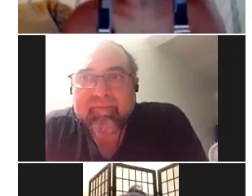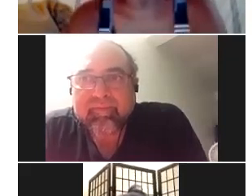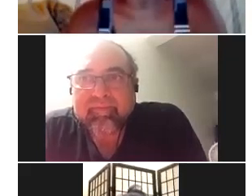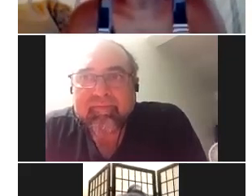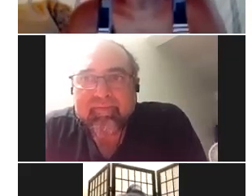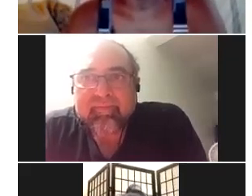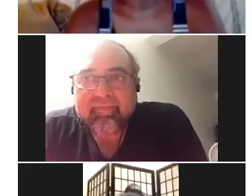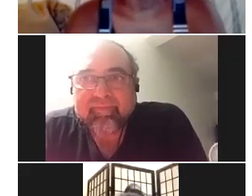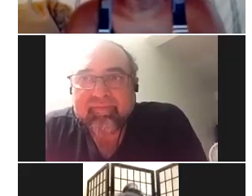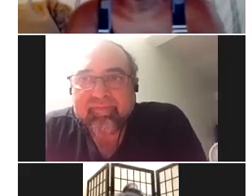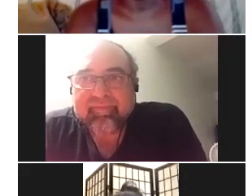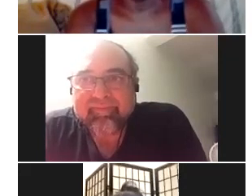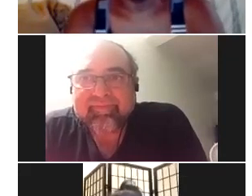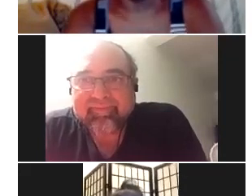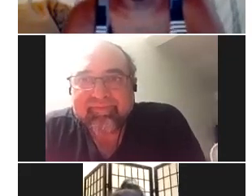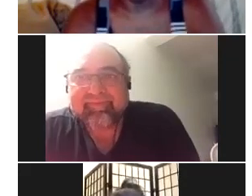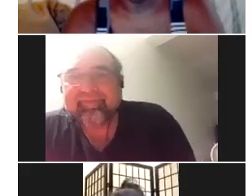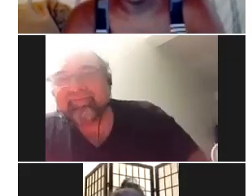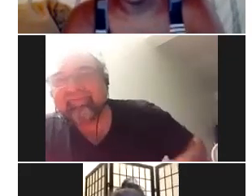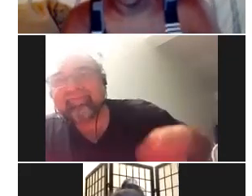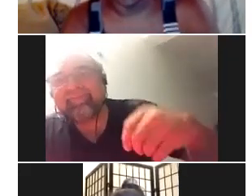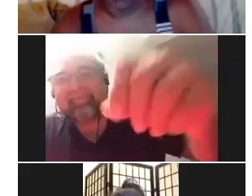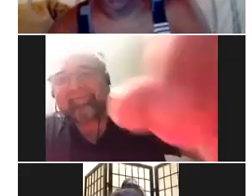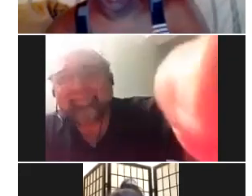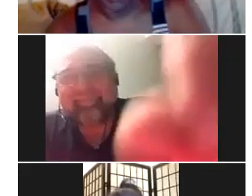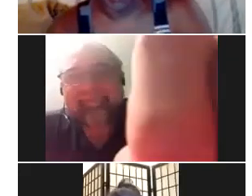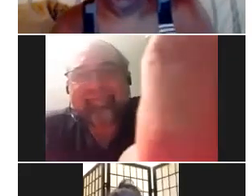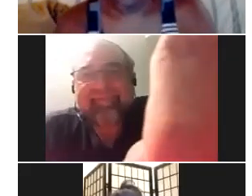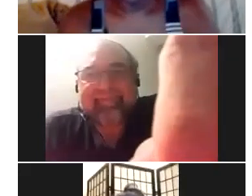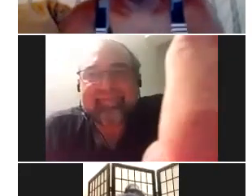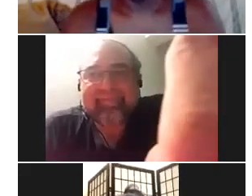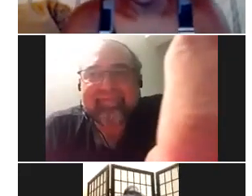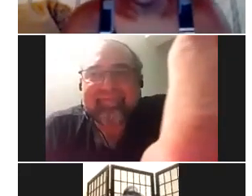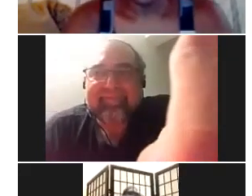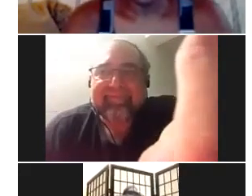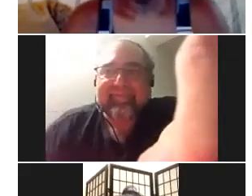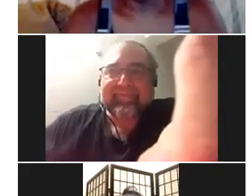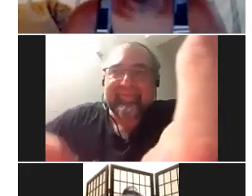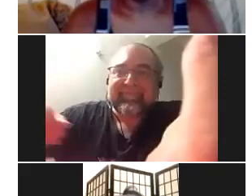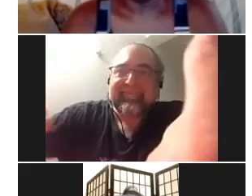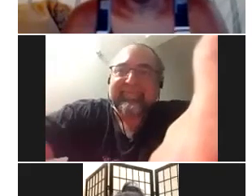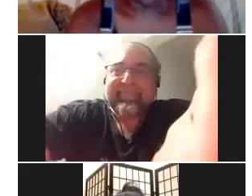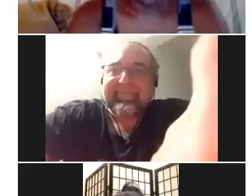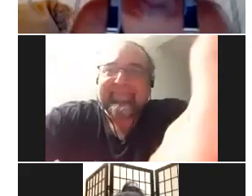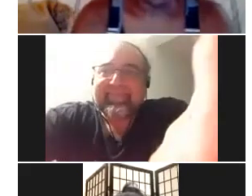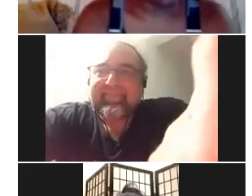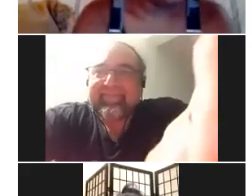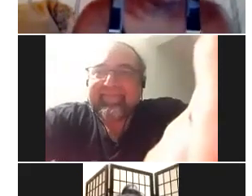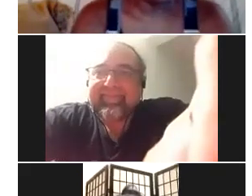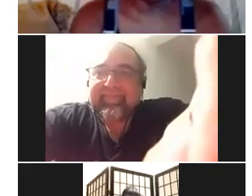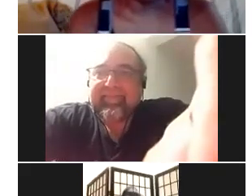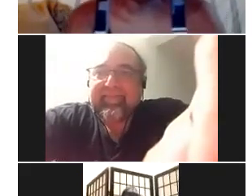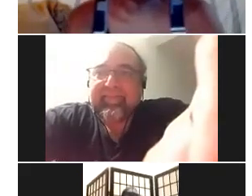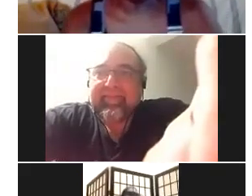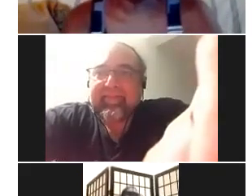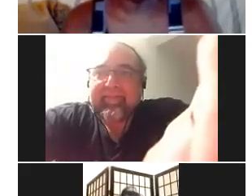understood. Ah, I like Oh, that. oh, That's good. how, how about talk